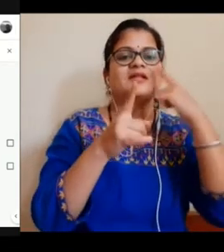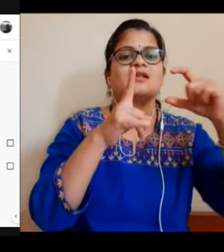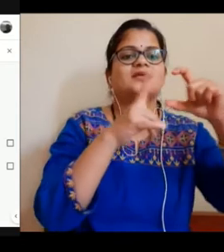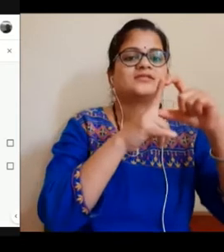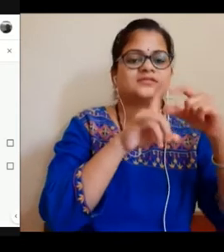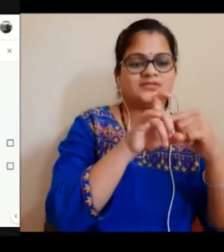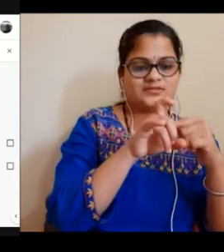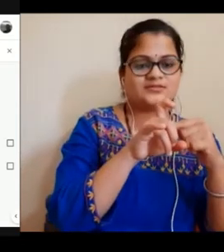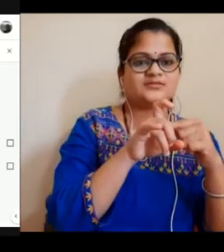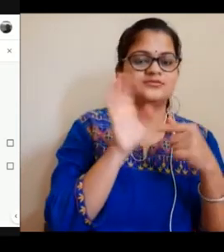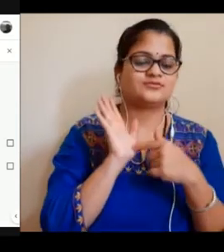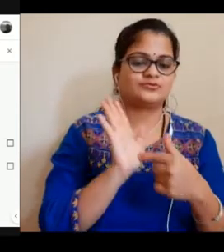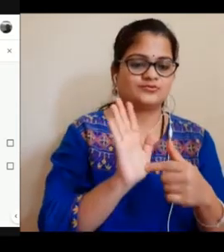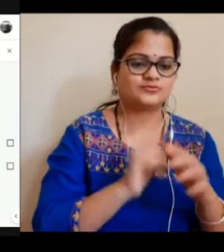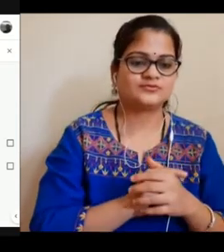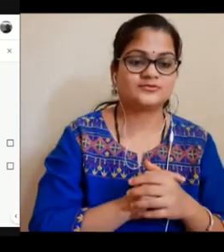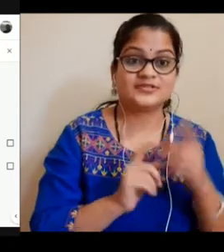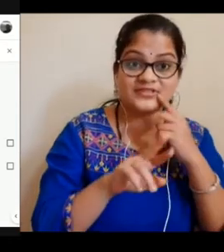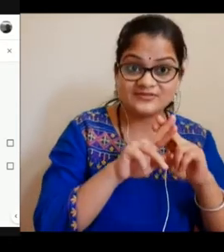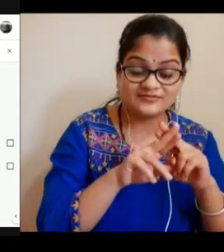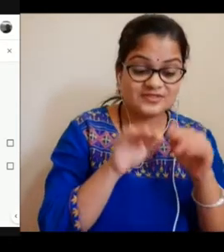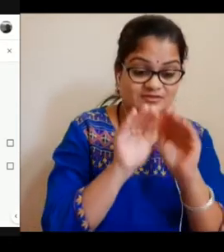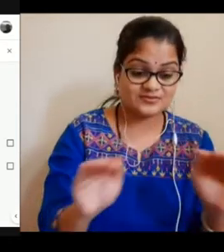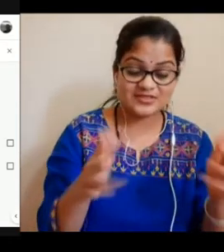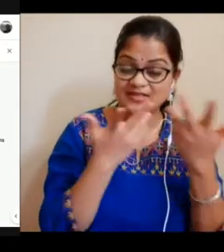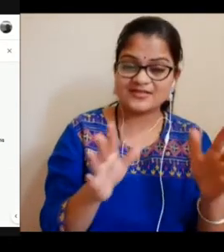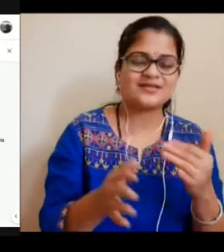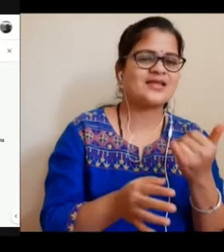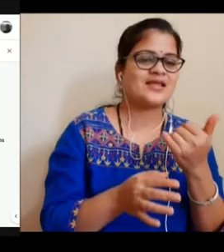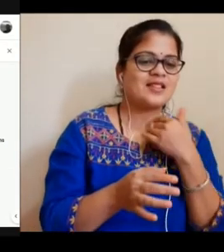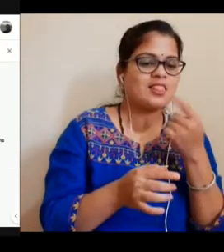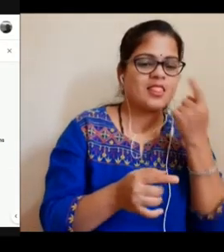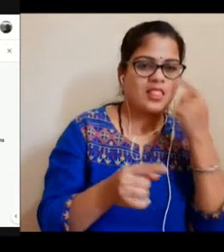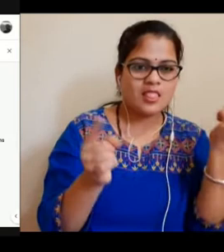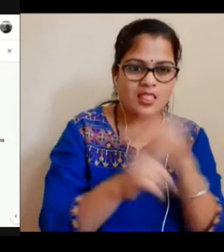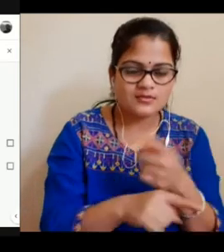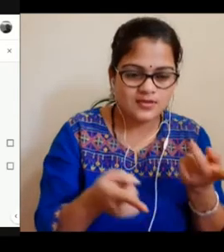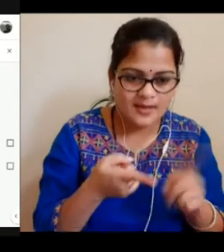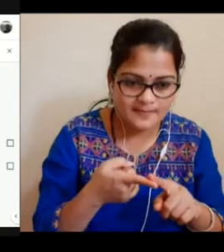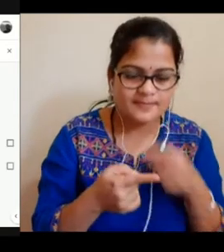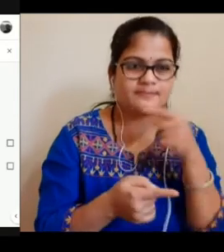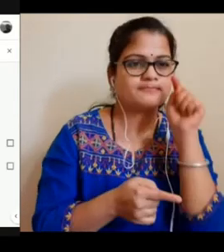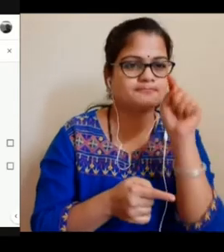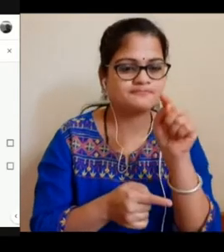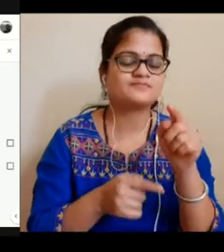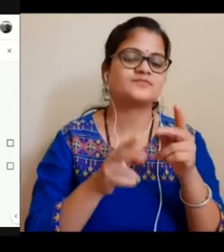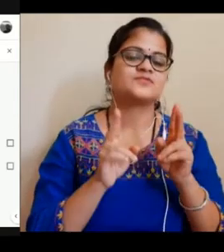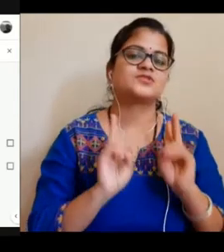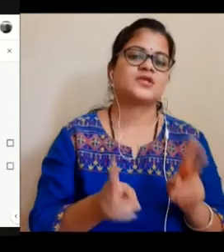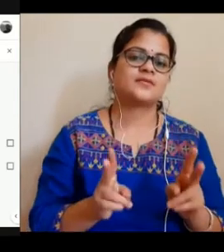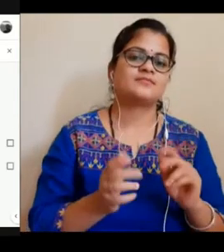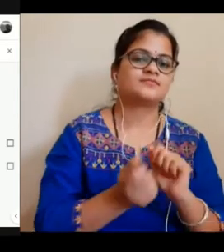is slide 2. So anywhere else, if the kid clicks, nothing will happen. It will remain in the same